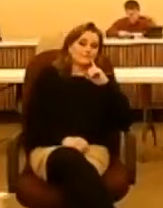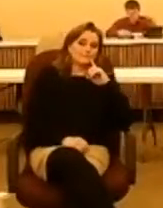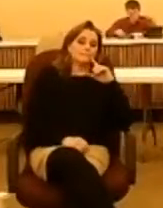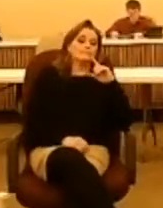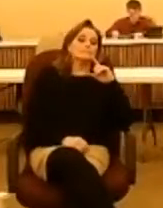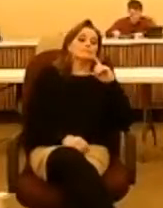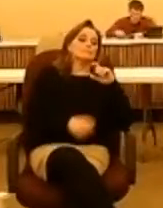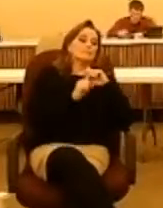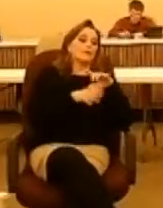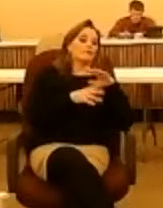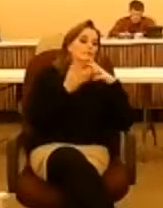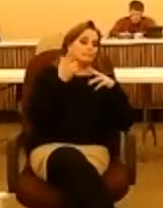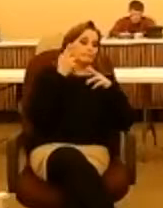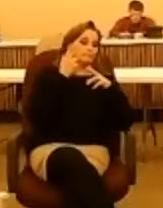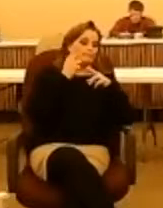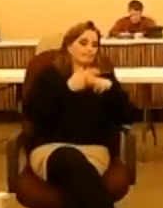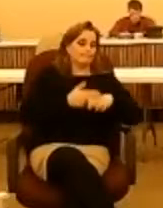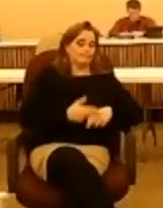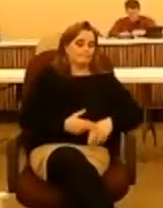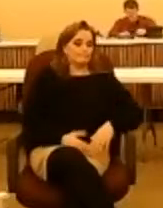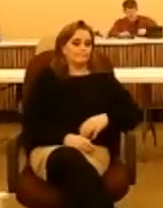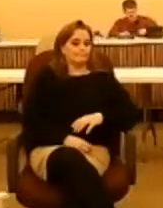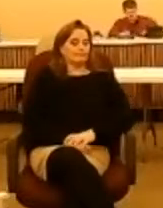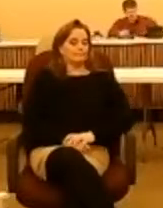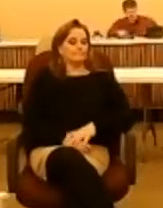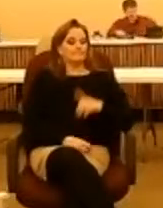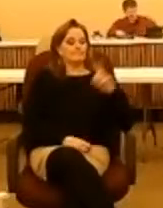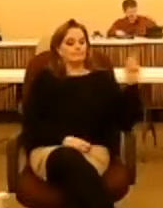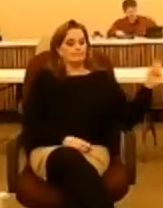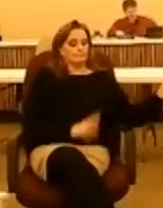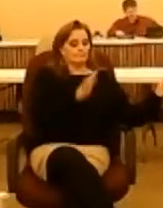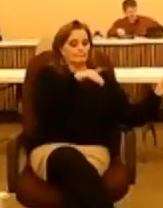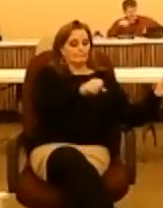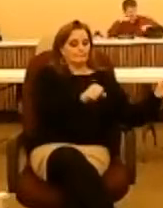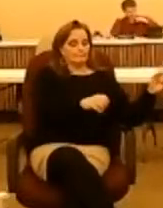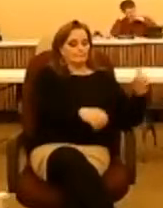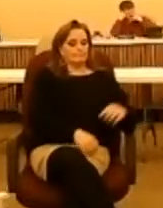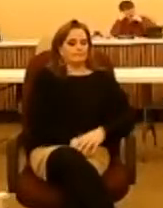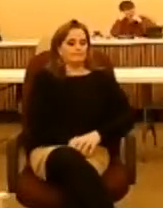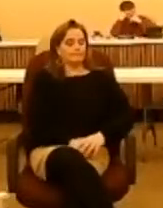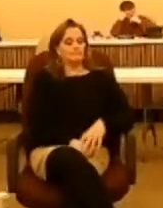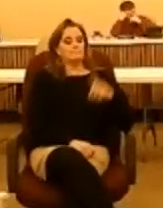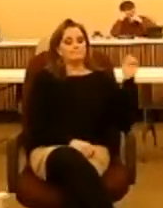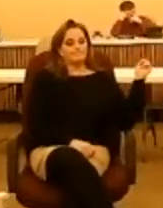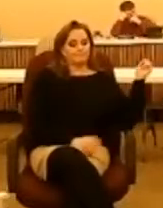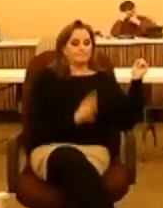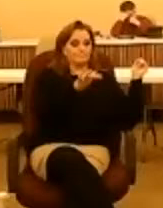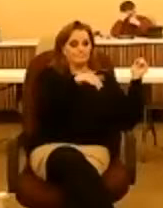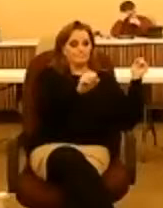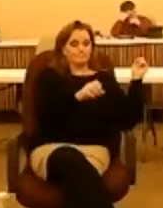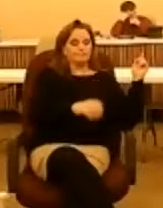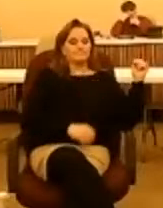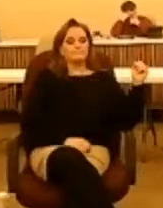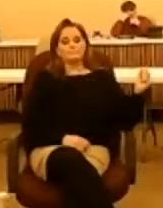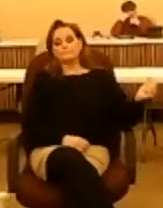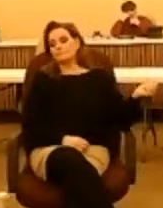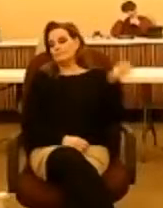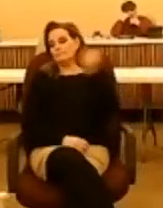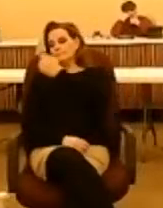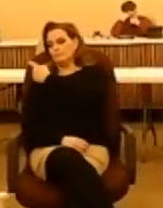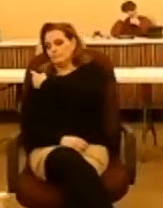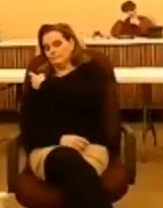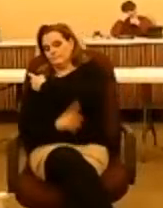Hearing none, please call the roll. Councilmember Barley, Aye. Councilmember Stafford, Aye.